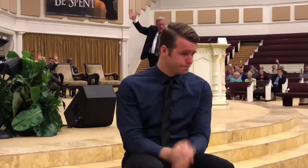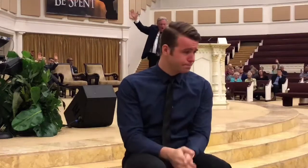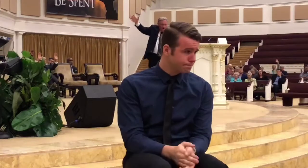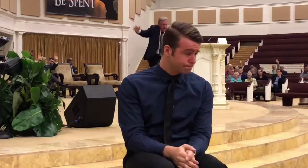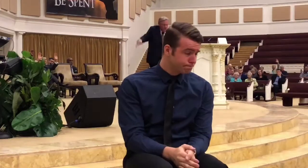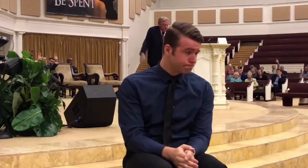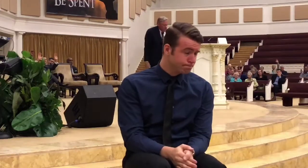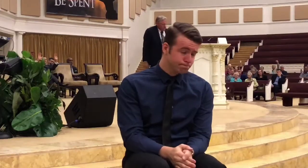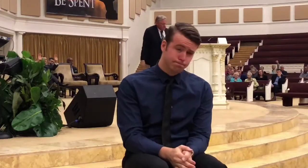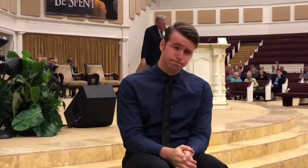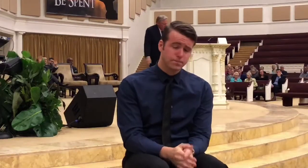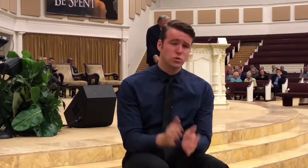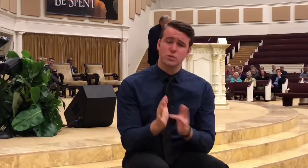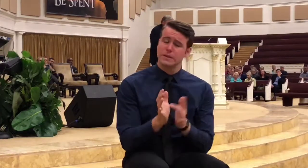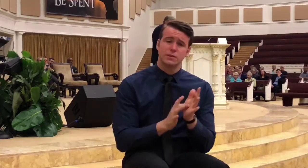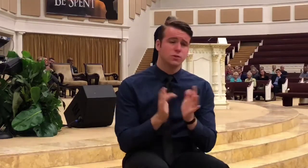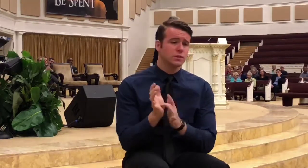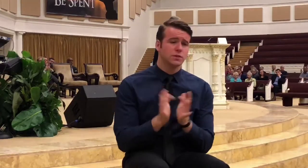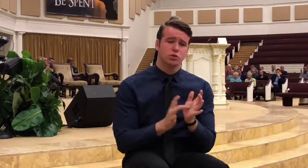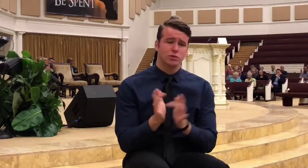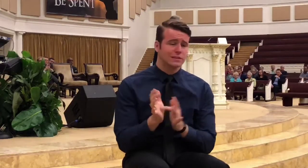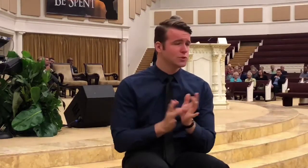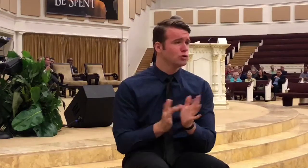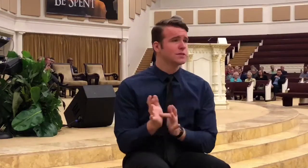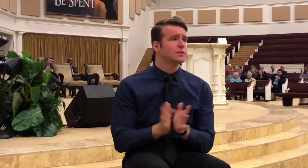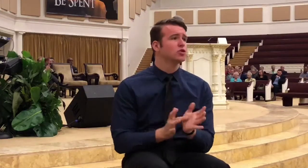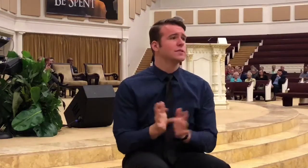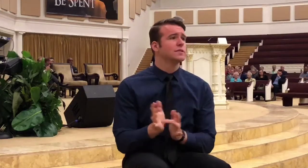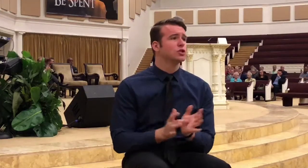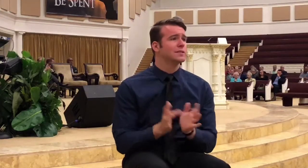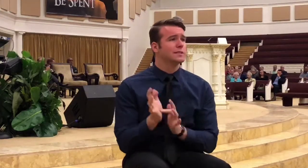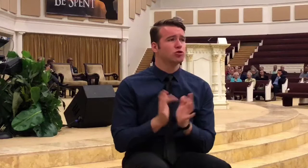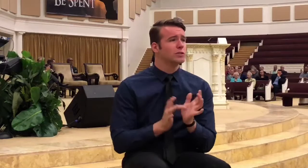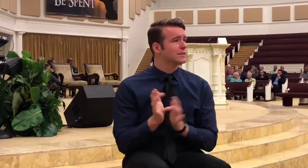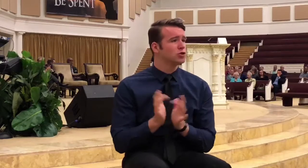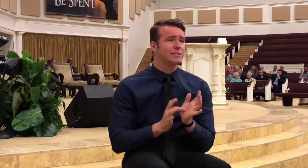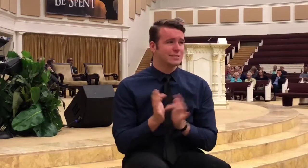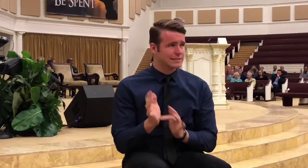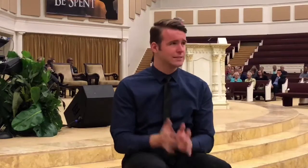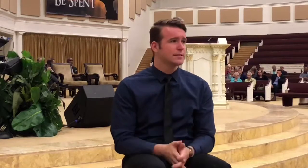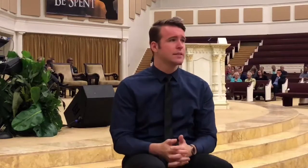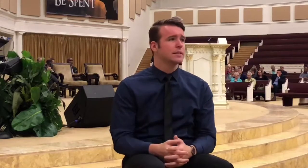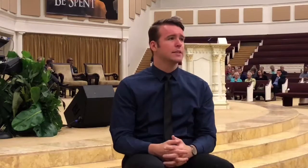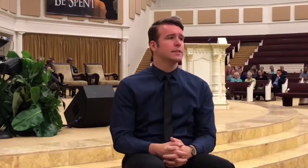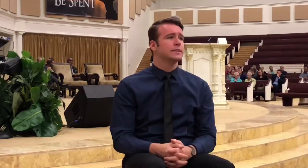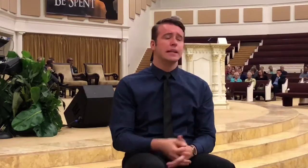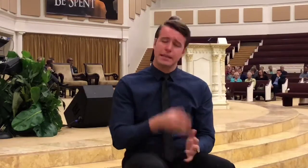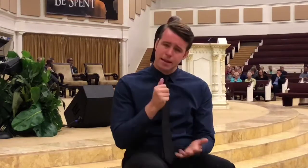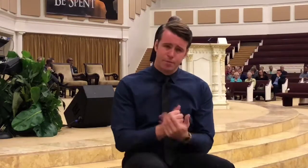now. Oh, Jesus, Jesus, Jesus, Jesus, Jesus, Jesus, Jesus, Jesus.